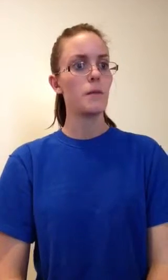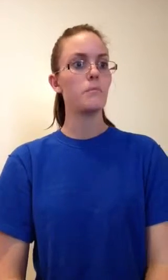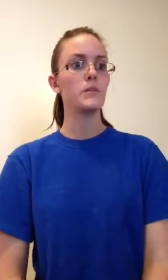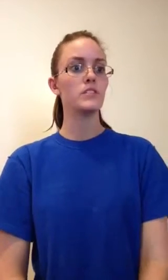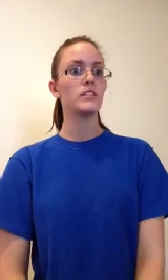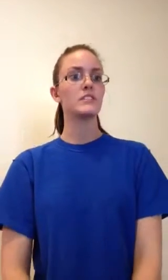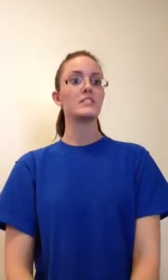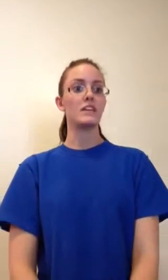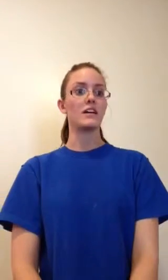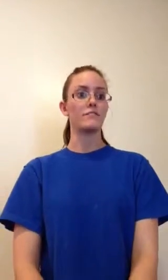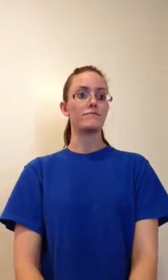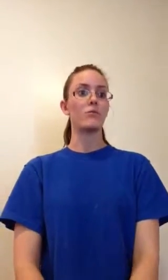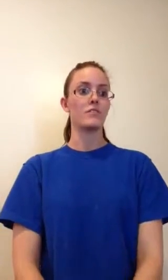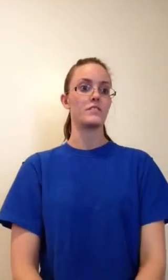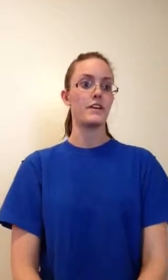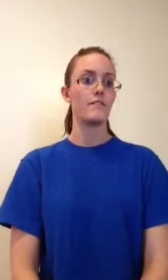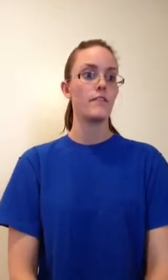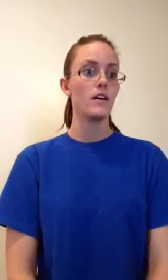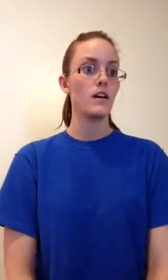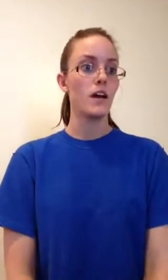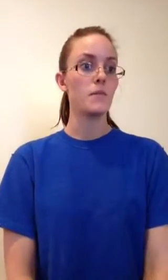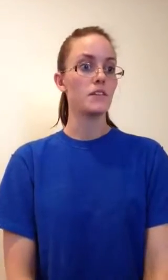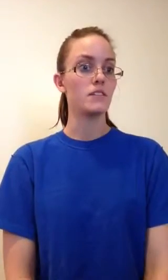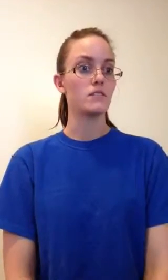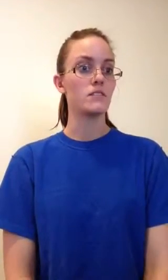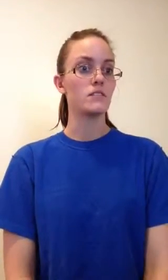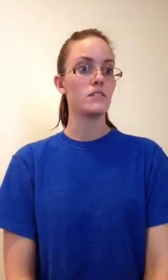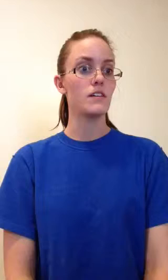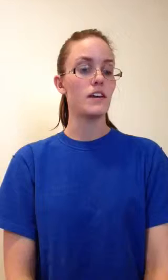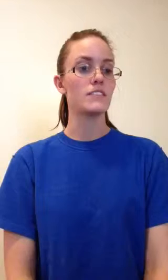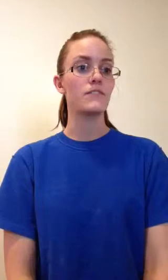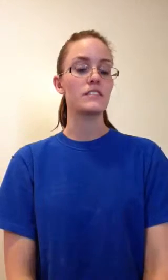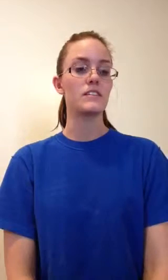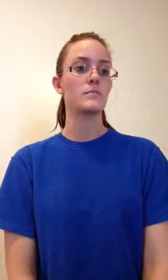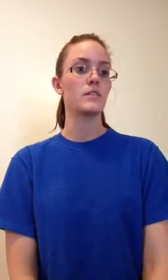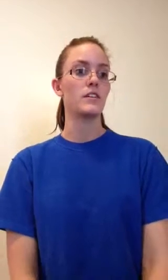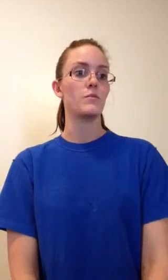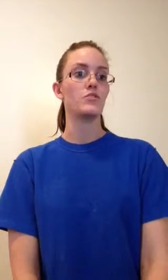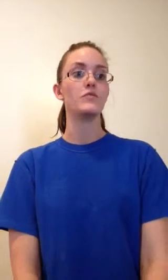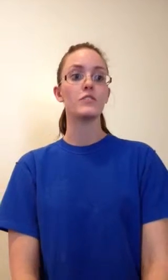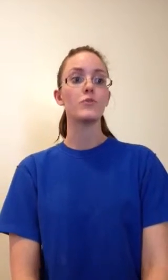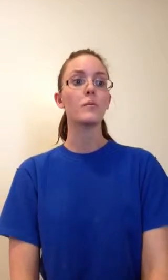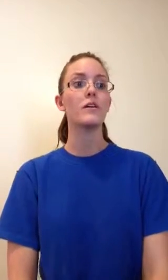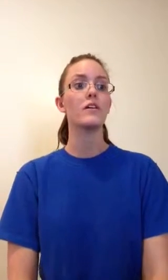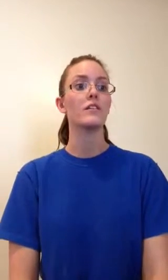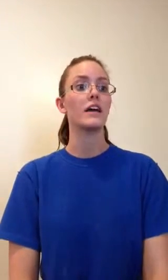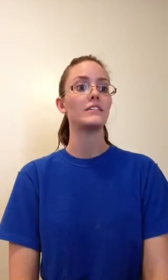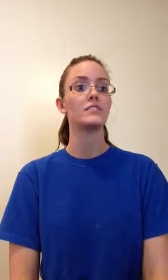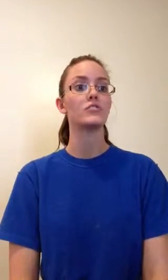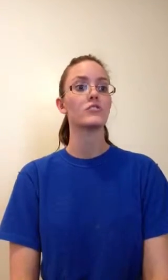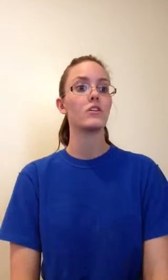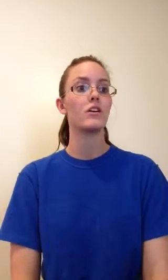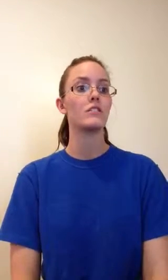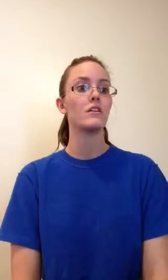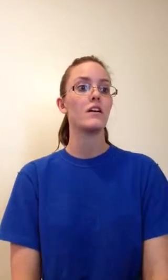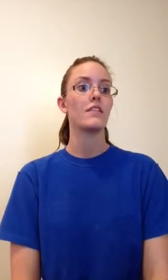That building is designed for the deaf. I mean, it has deaf accessibility. When you ring the doorbell, the lights turn on, they